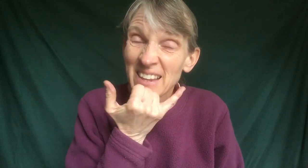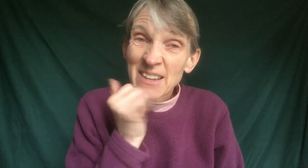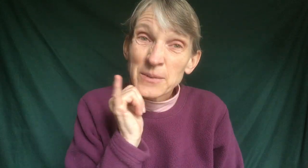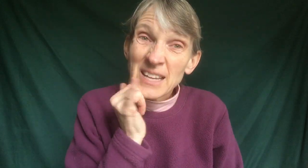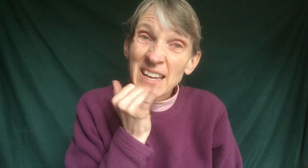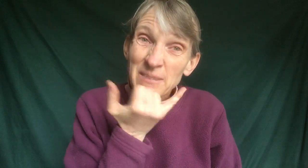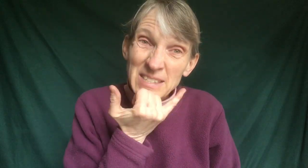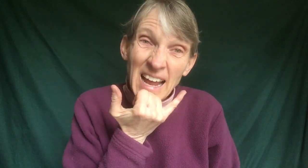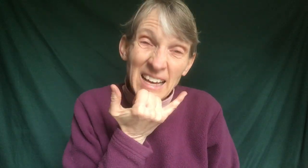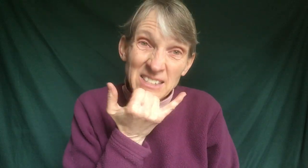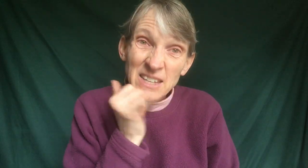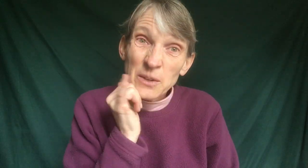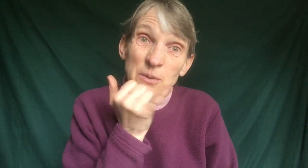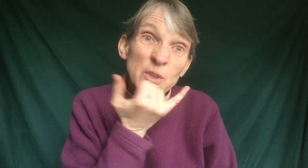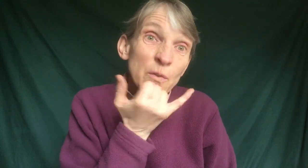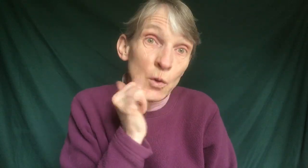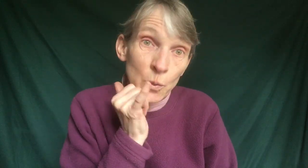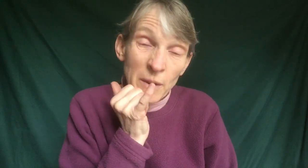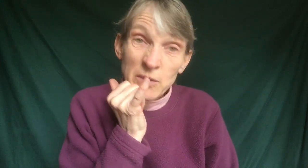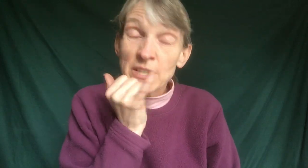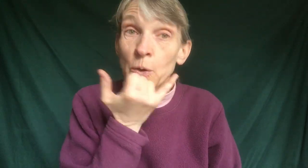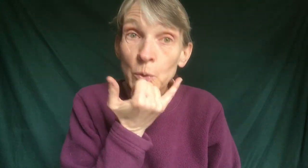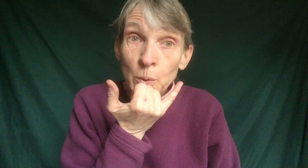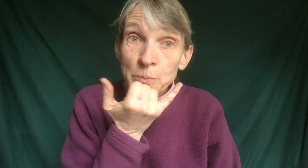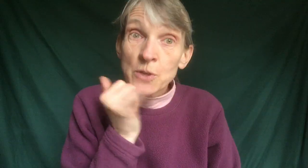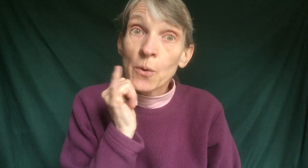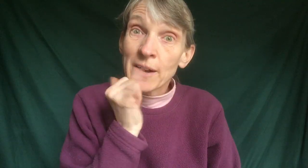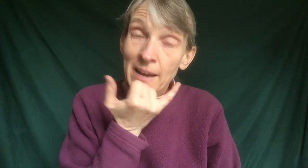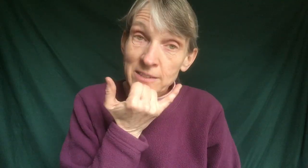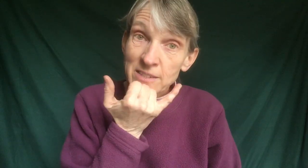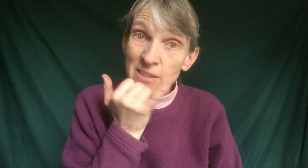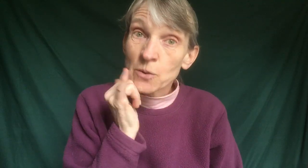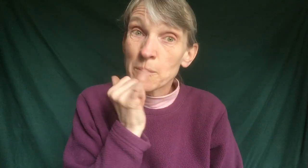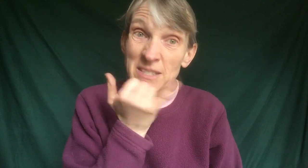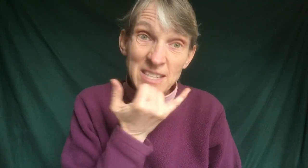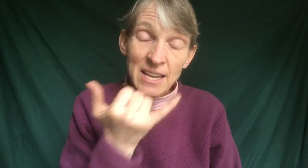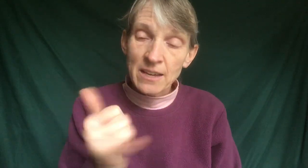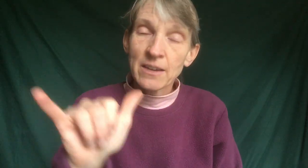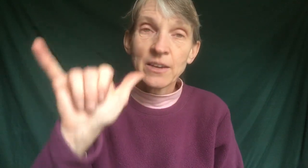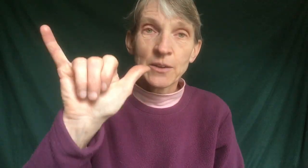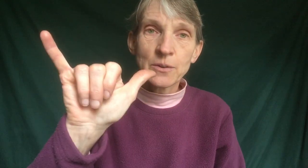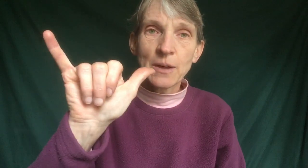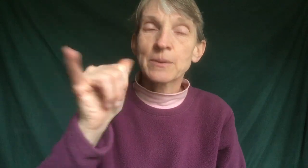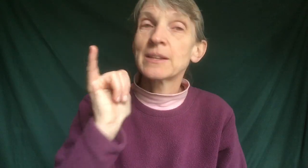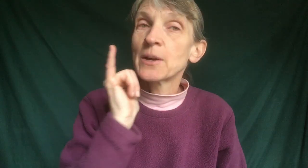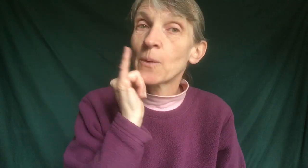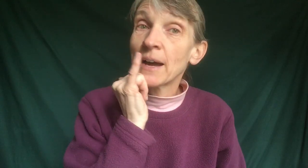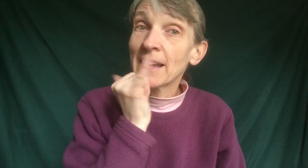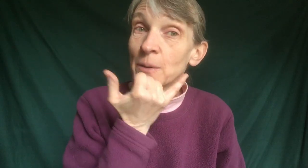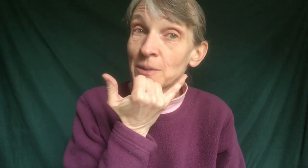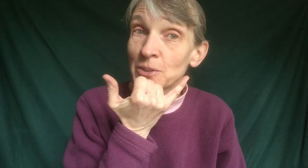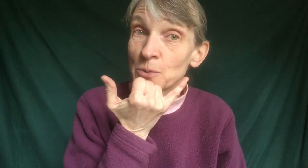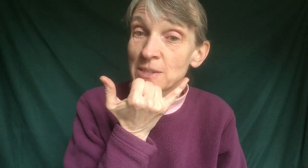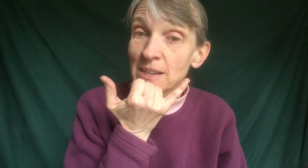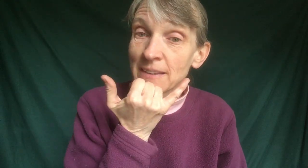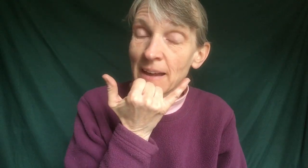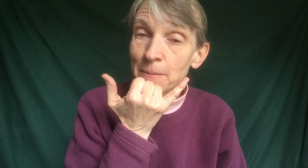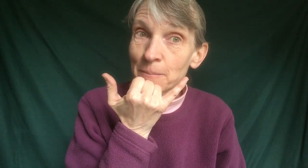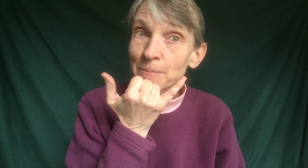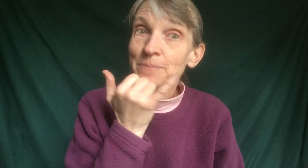it was an accident. It was sort of, if you say oops, or an accident, or a mistake, you can do that with the letter Y hand with a little twist like that.